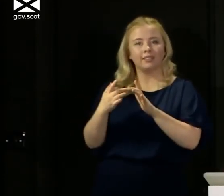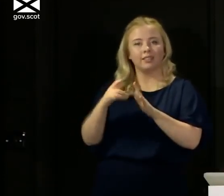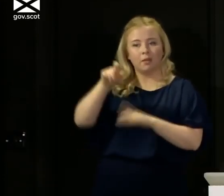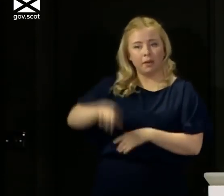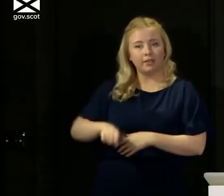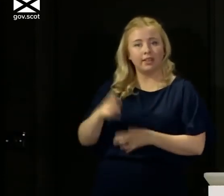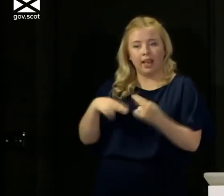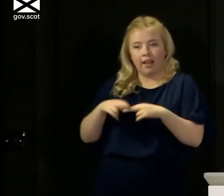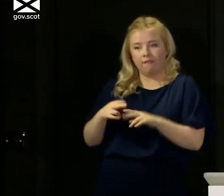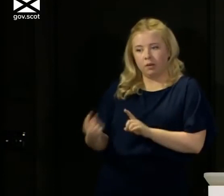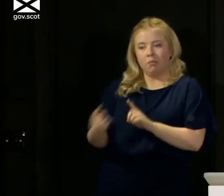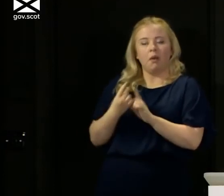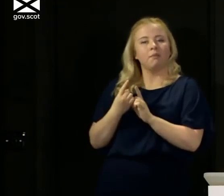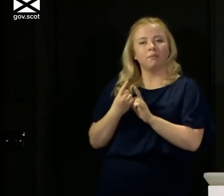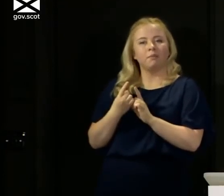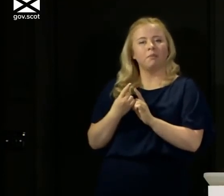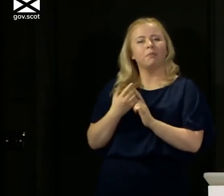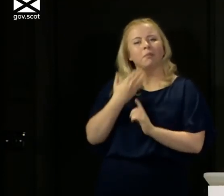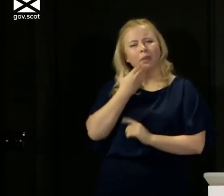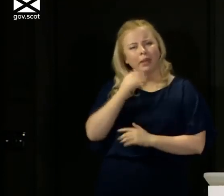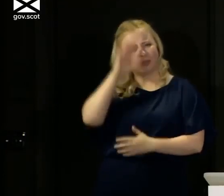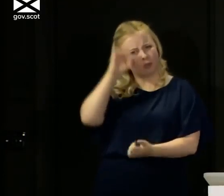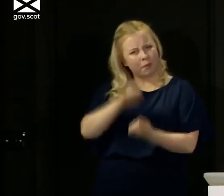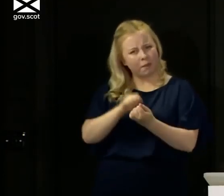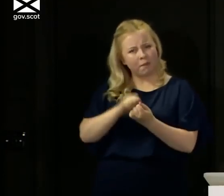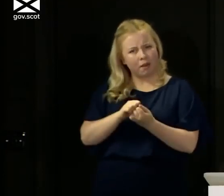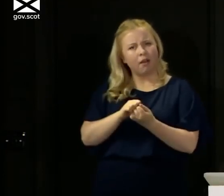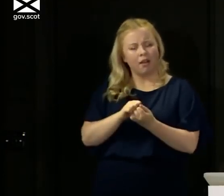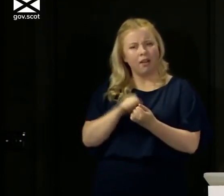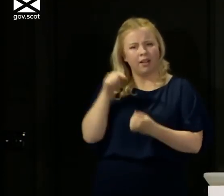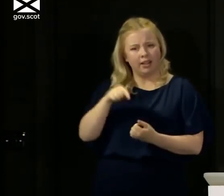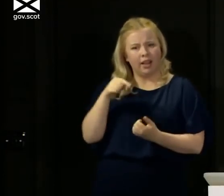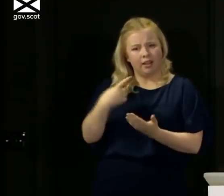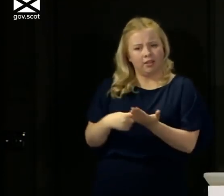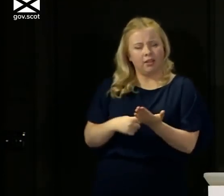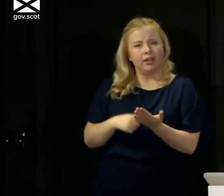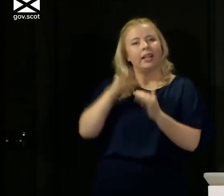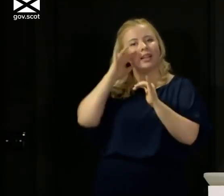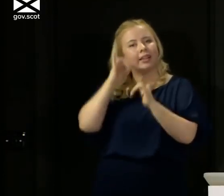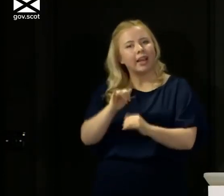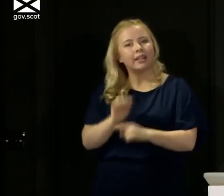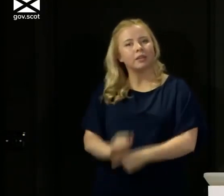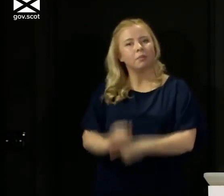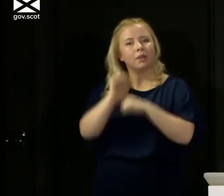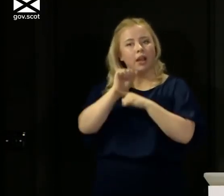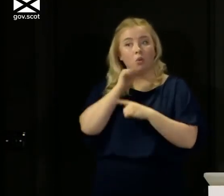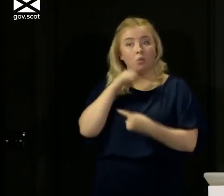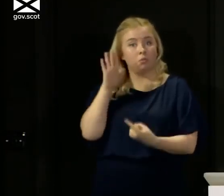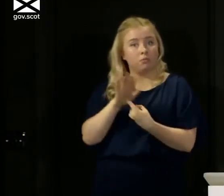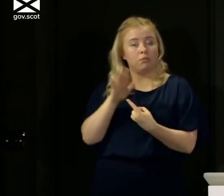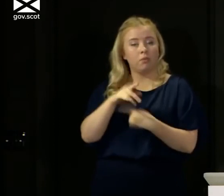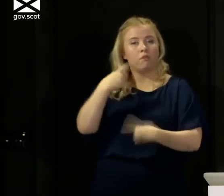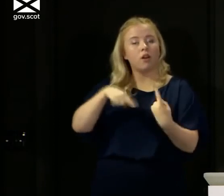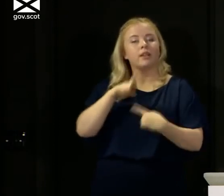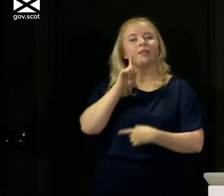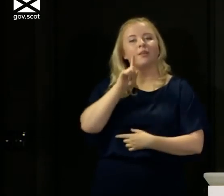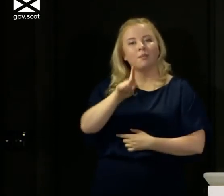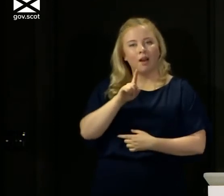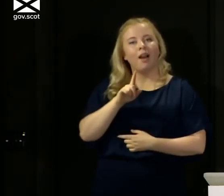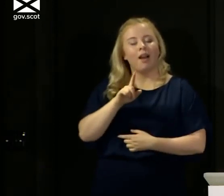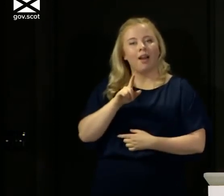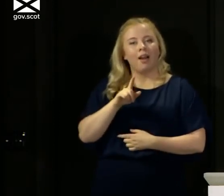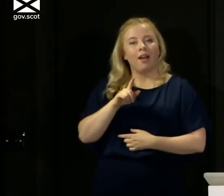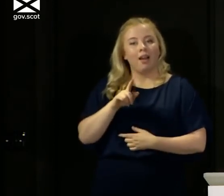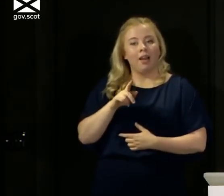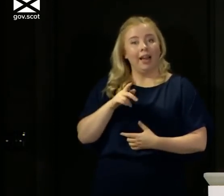who might be testing positive. So let's not forget that. Test and protect is going to be really important for us, but if we